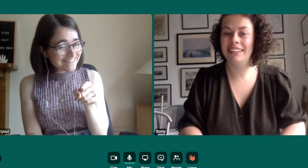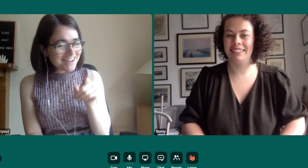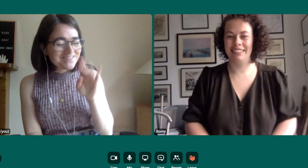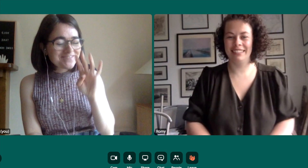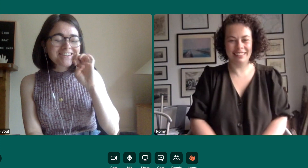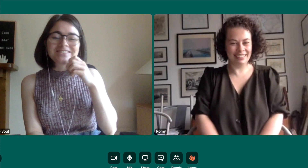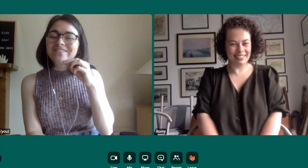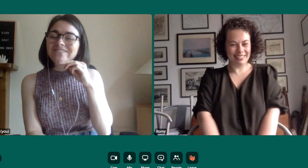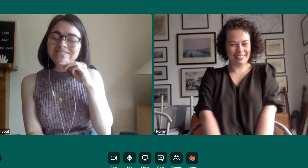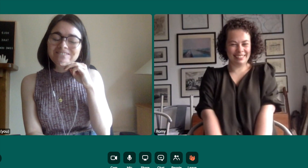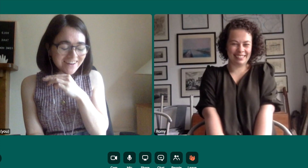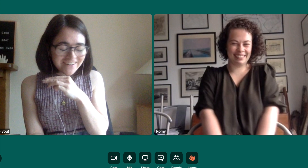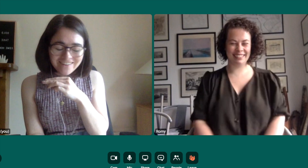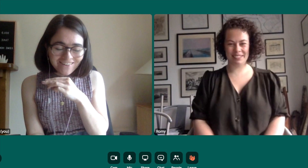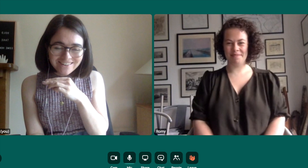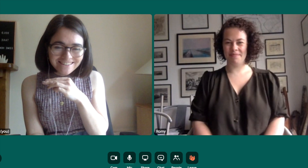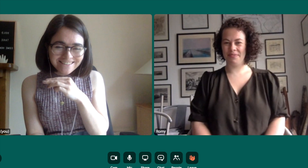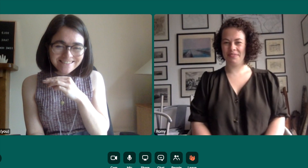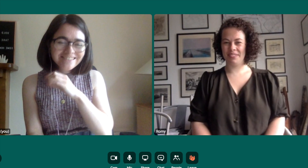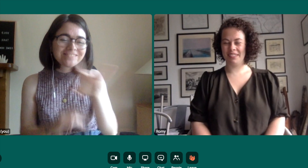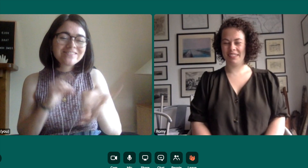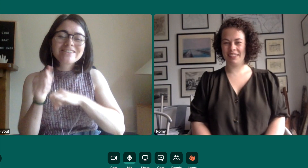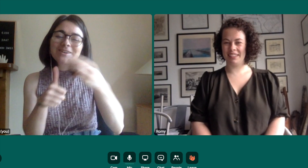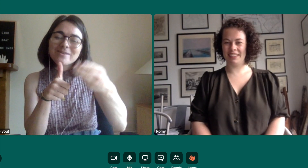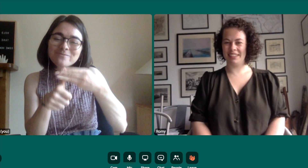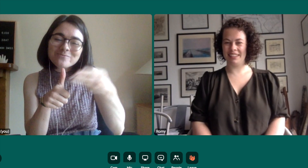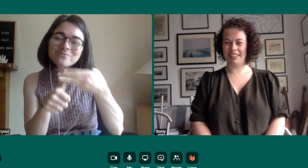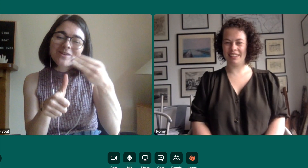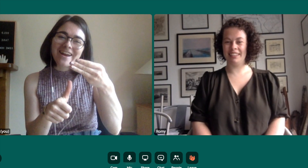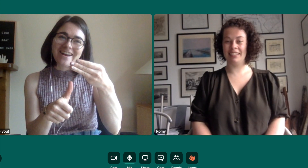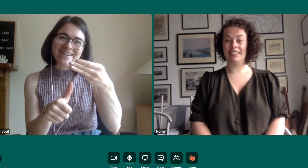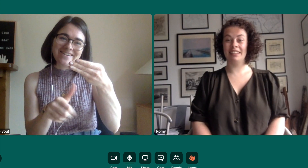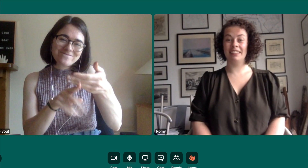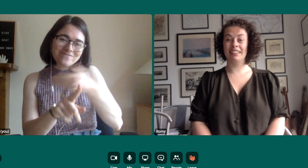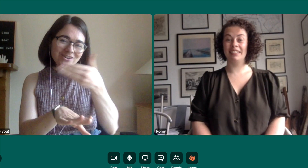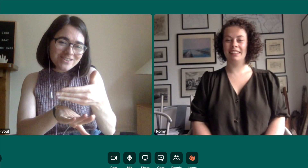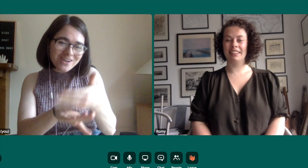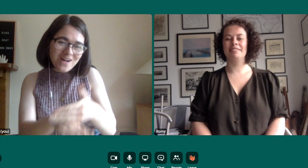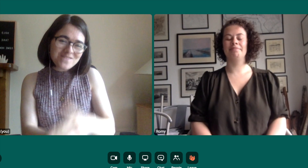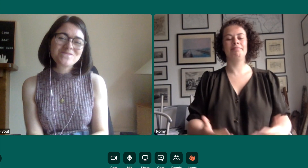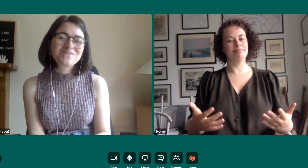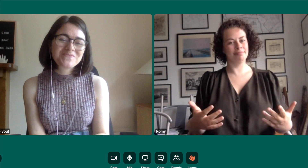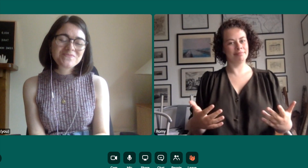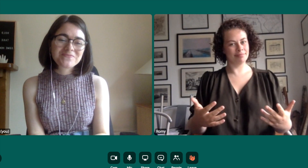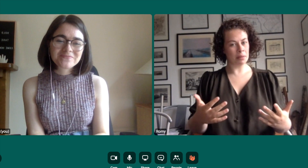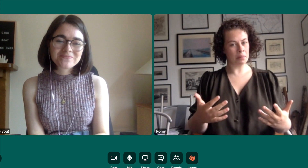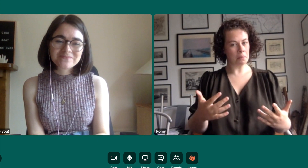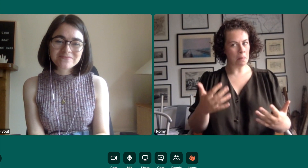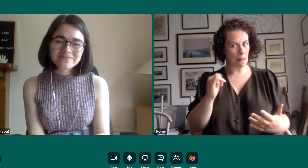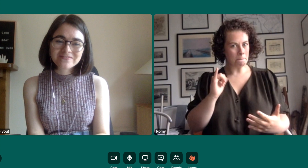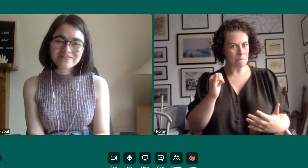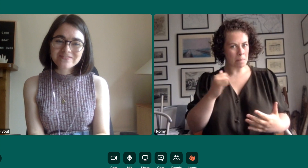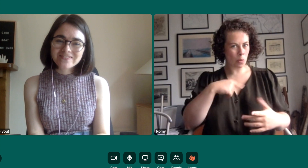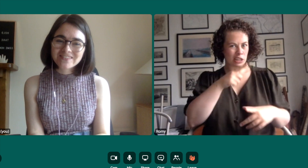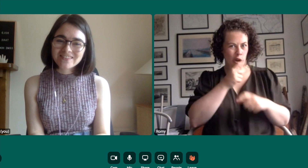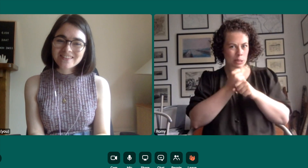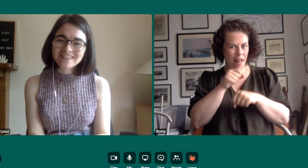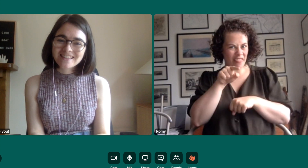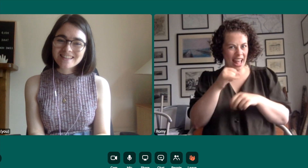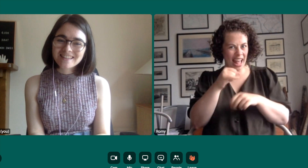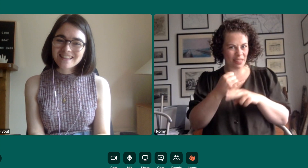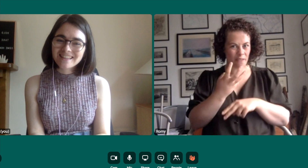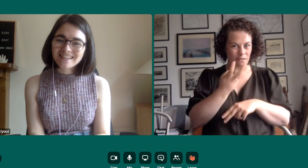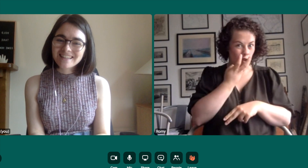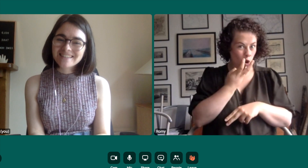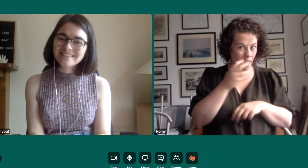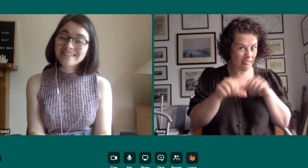important to prepare before a role. Would that have maybe been episode 4 I just led us into? I